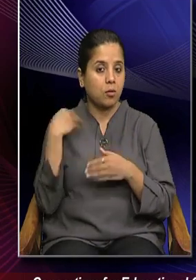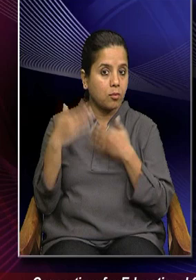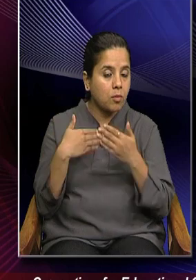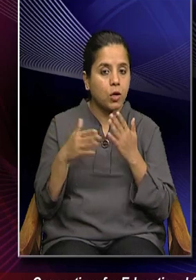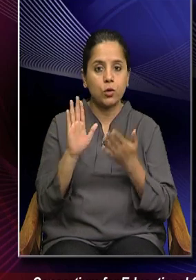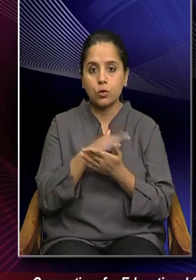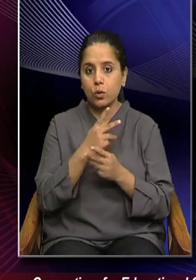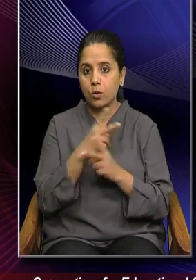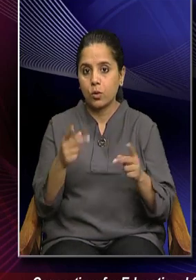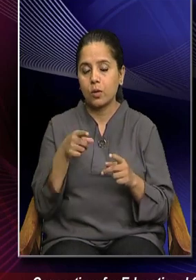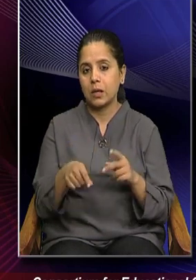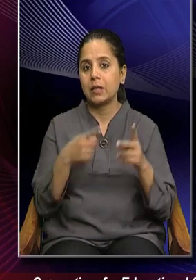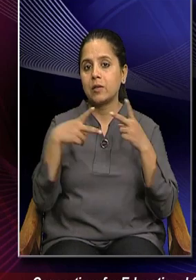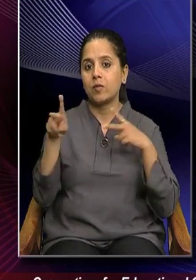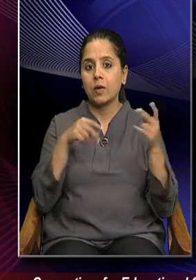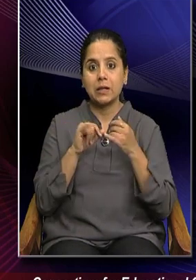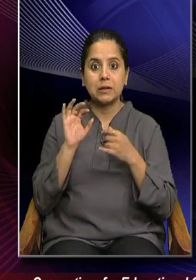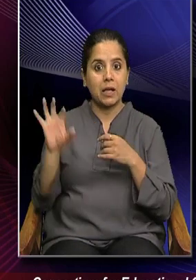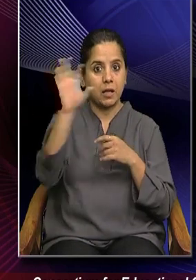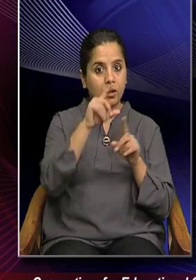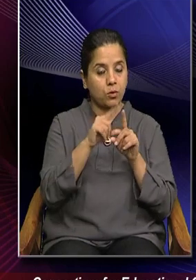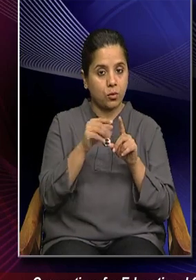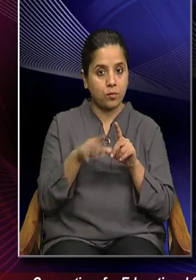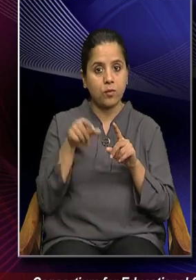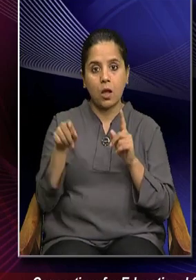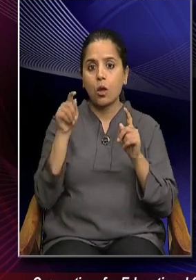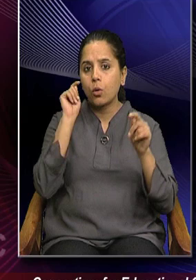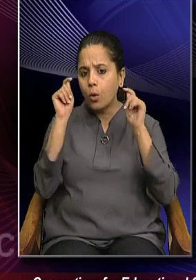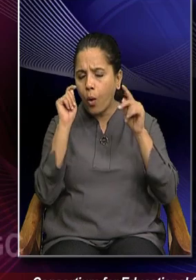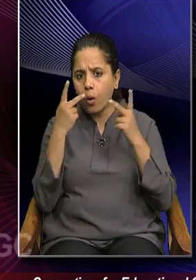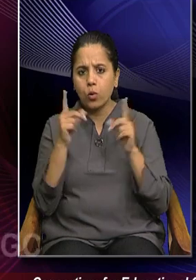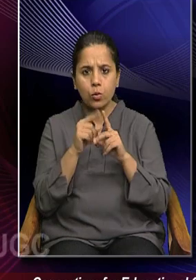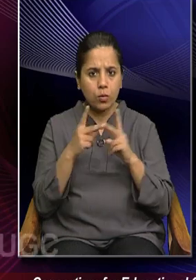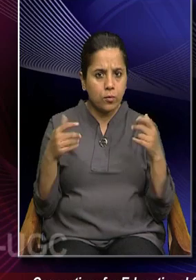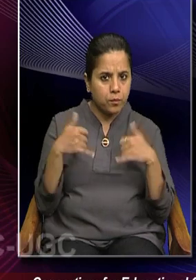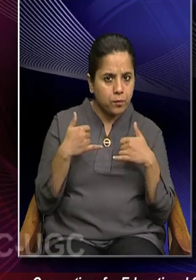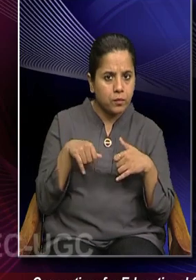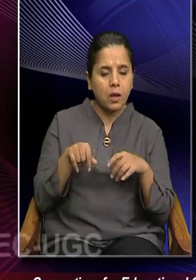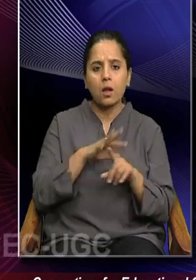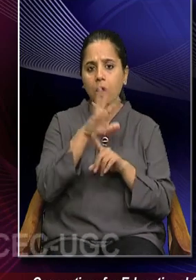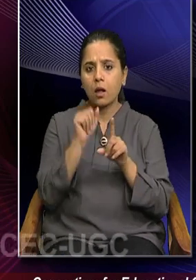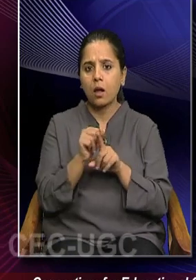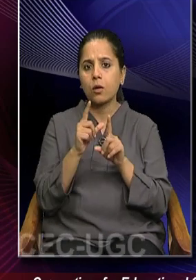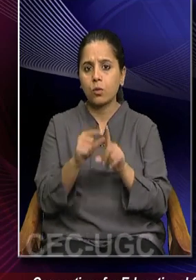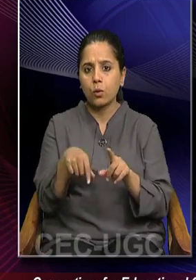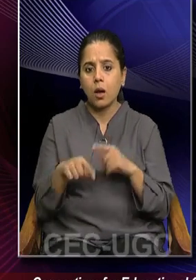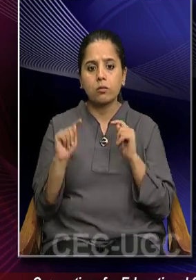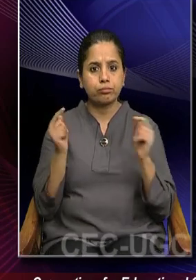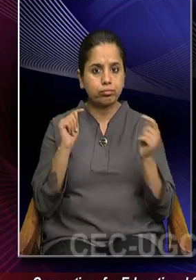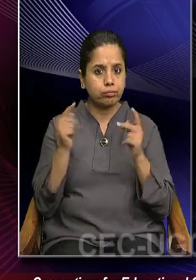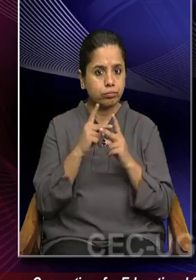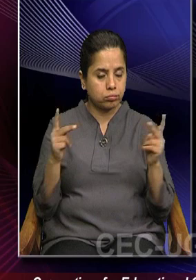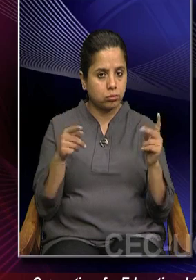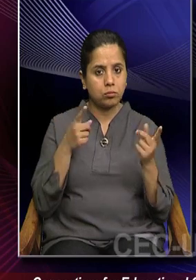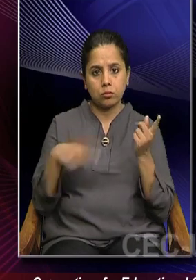songs from the different states, the role play, the cultural rituals and the debates on